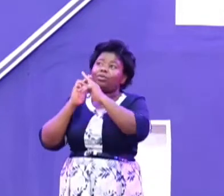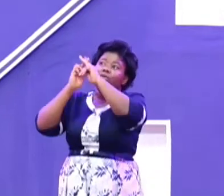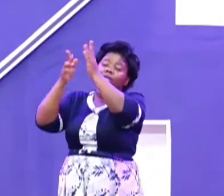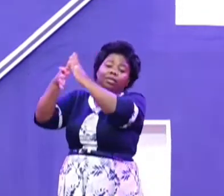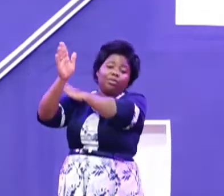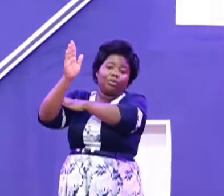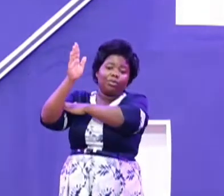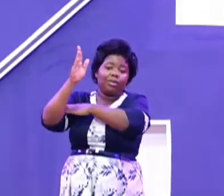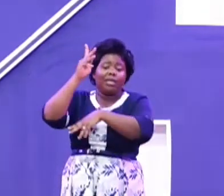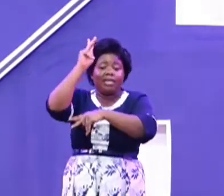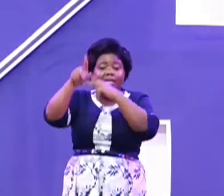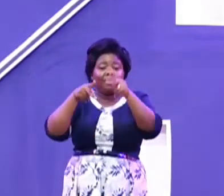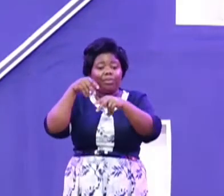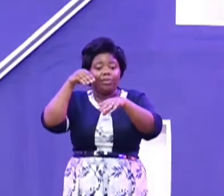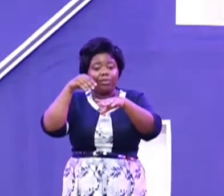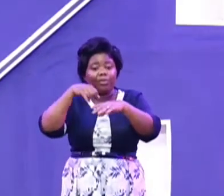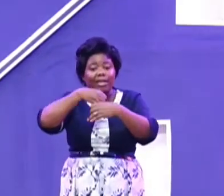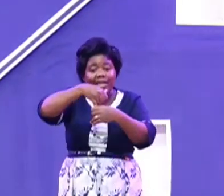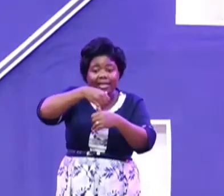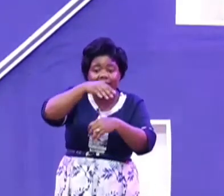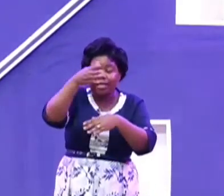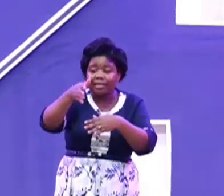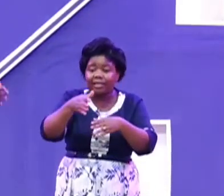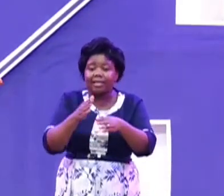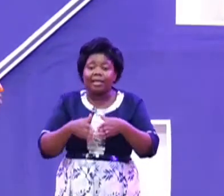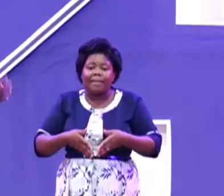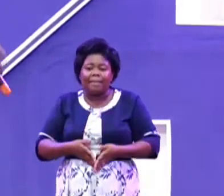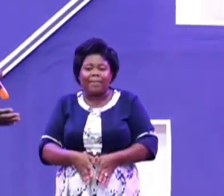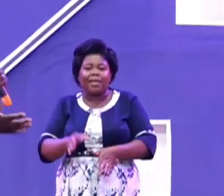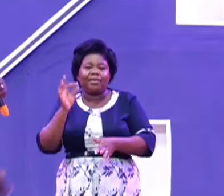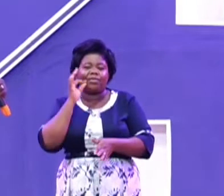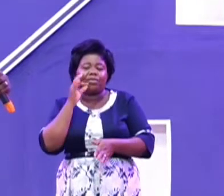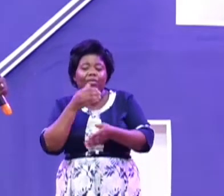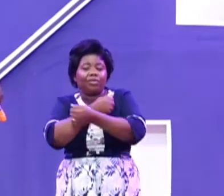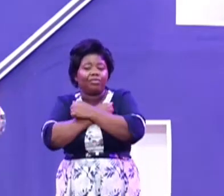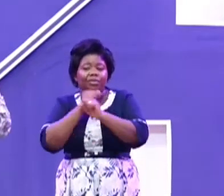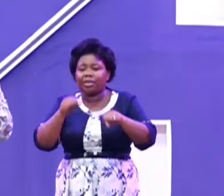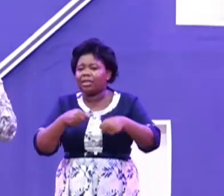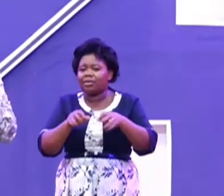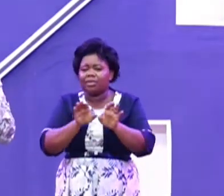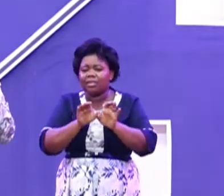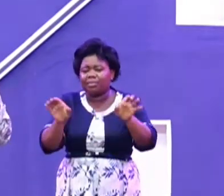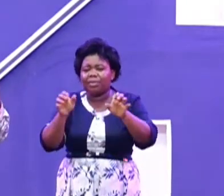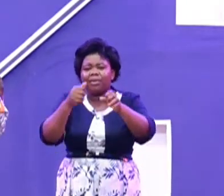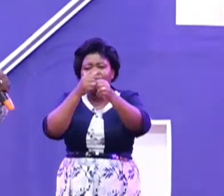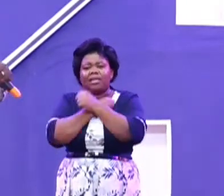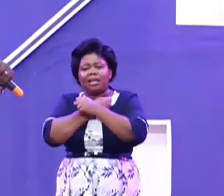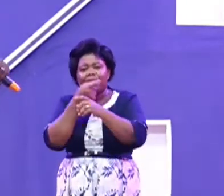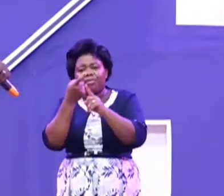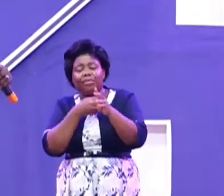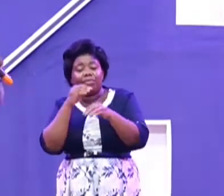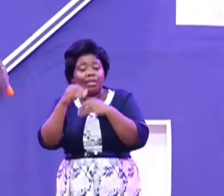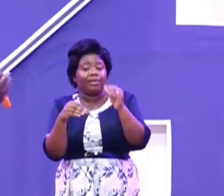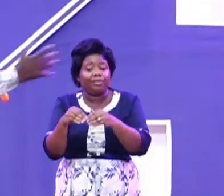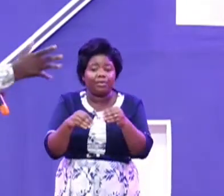Bear the fruit of love. You cannot separate love with giving. You may say,